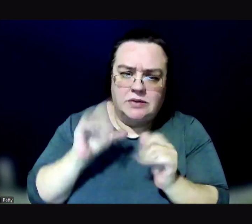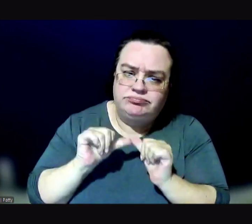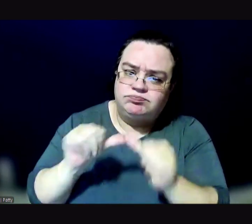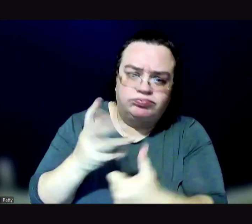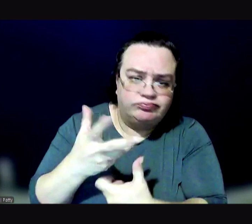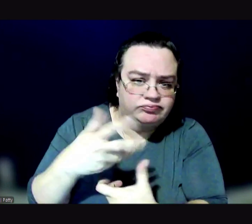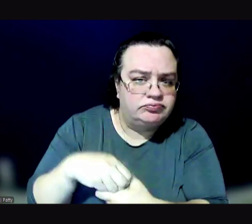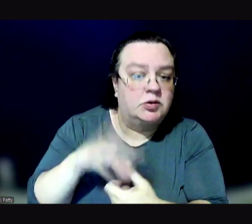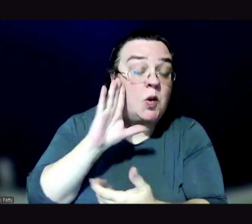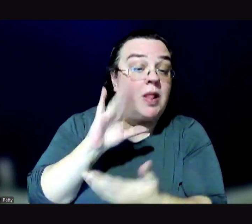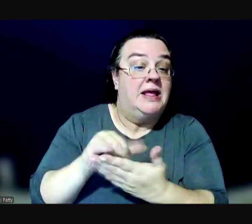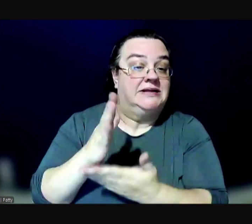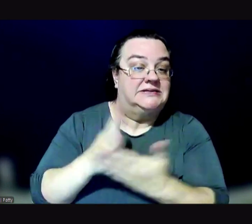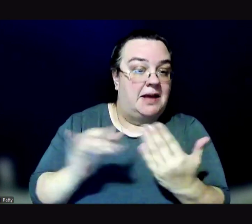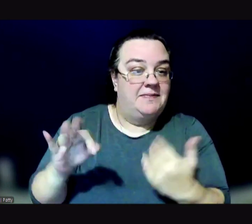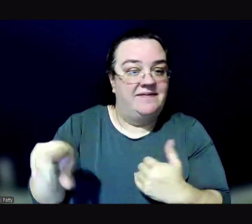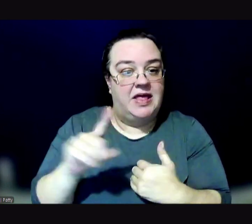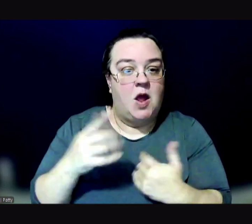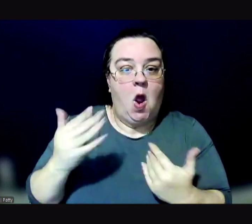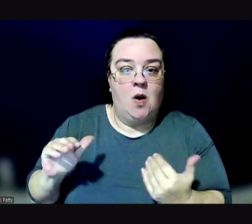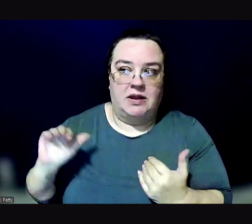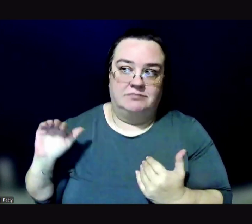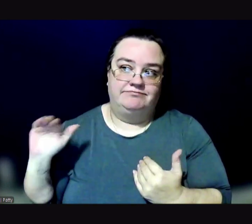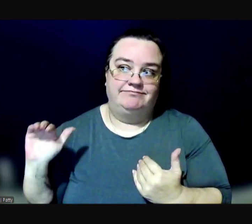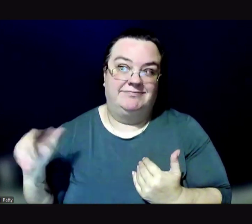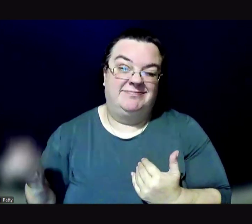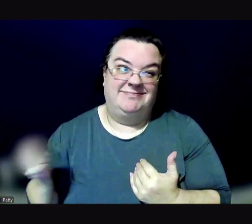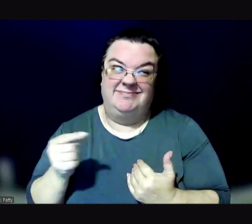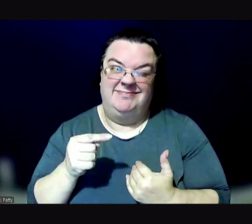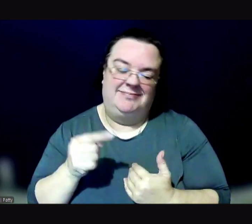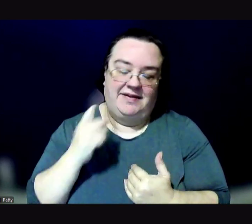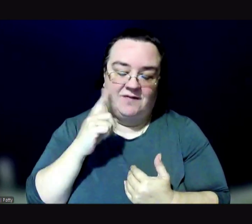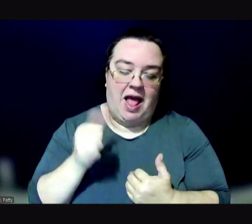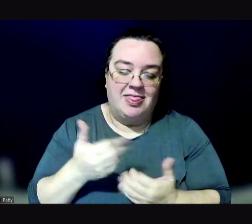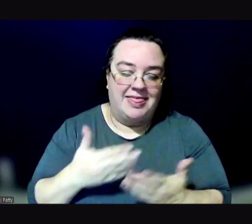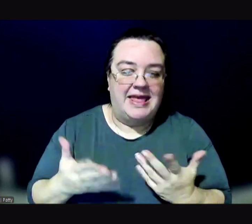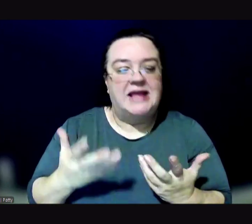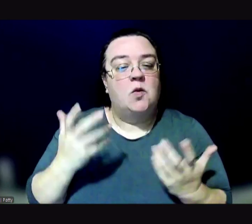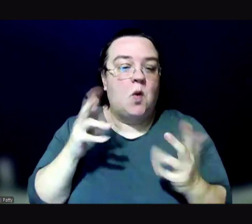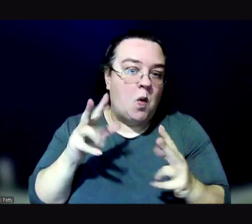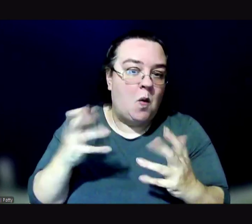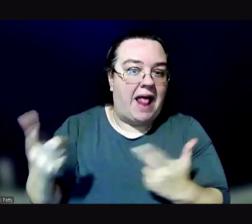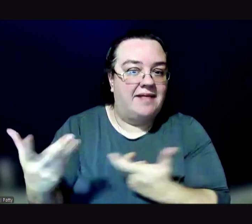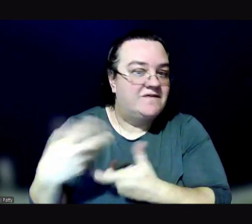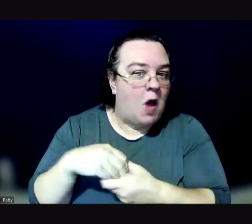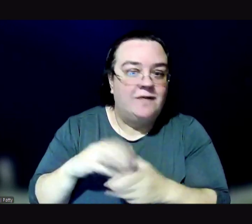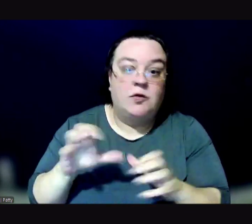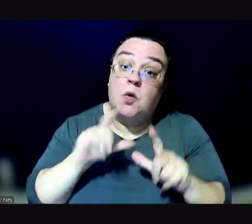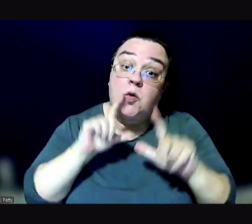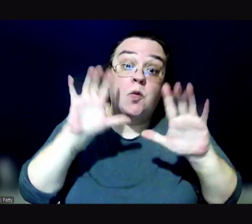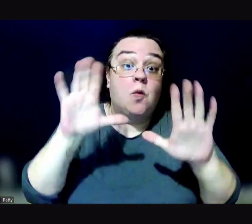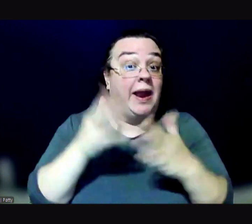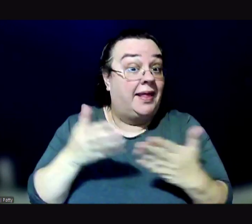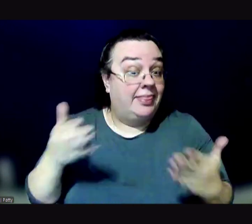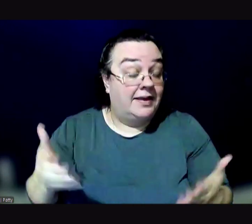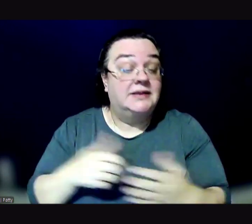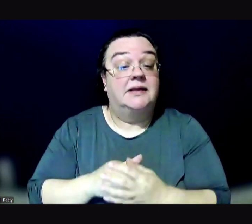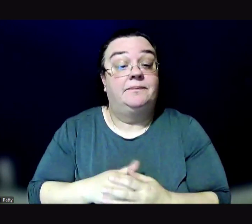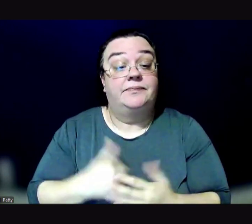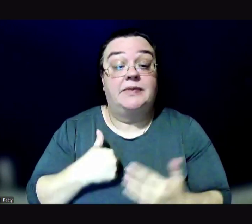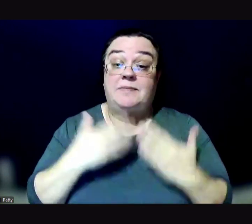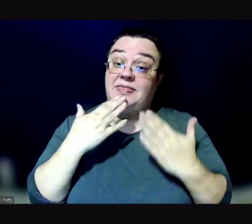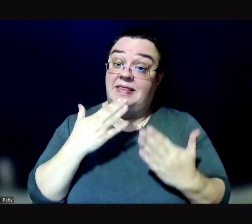already being tapped for things, and we're going to look to get them all involved in great things. I thank the Board of